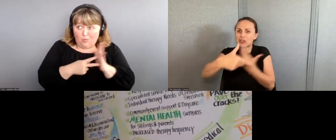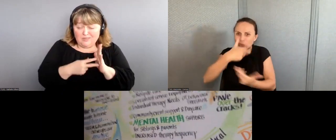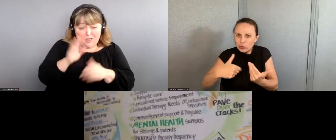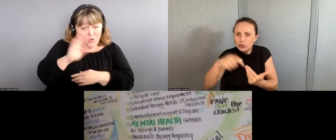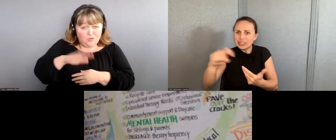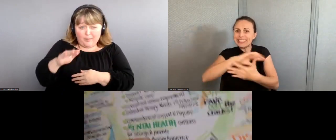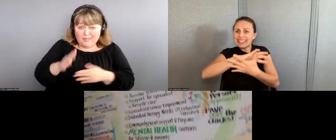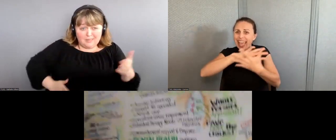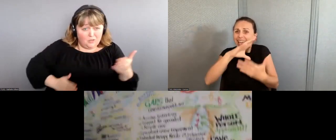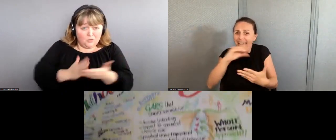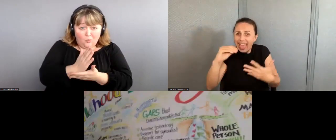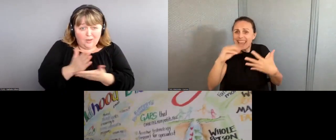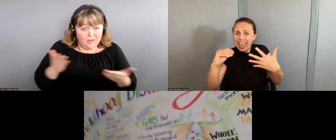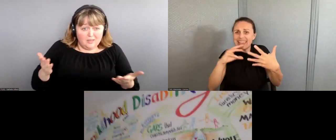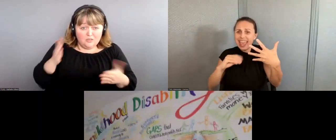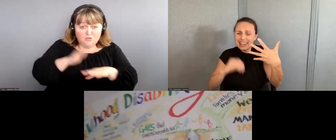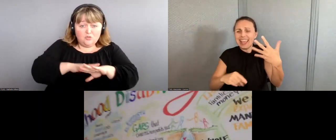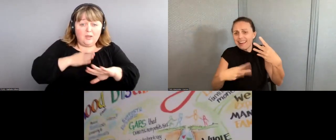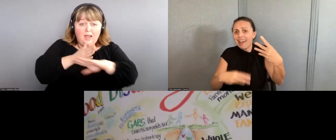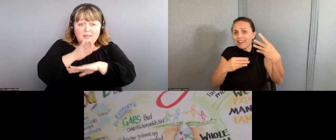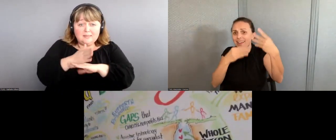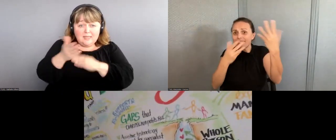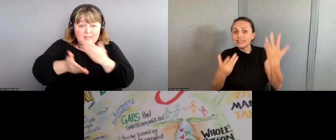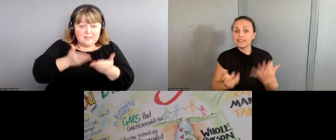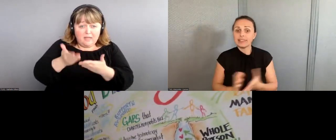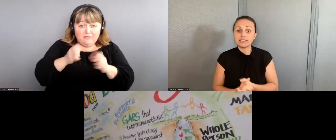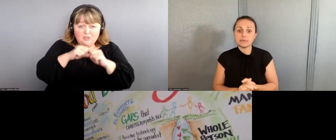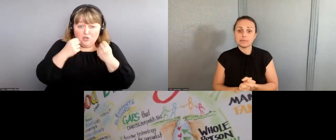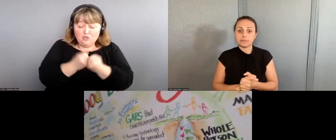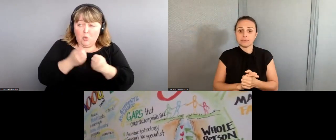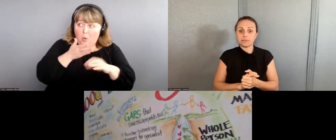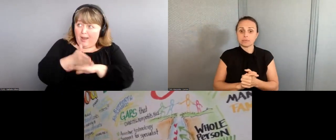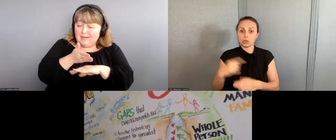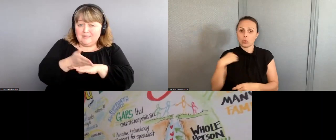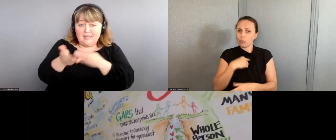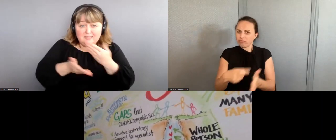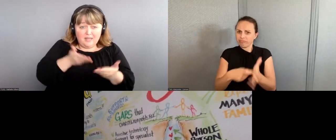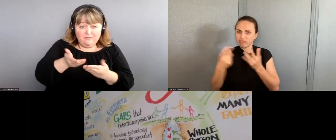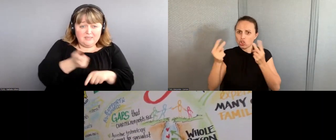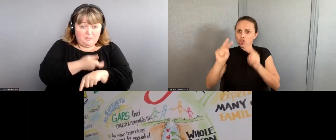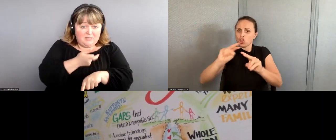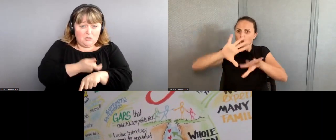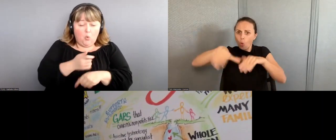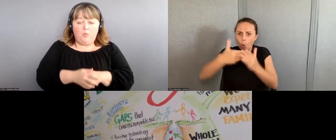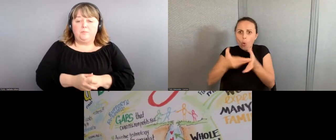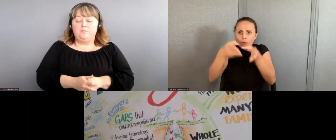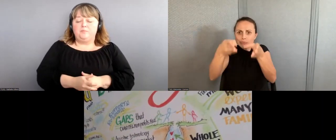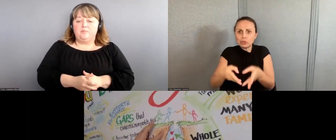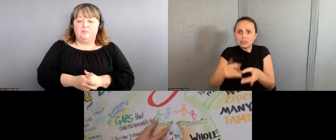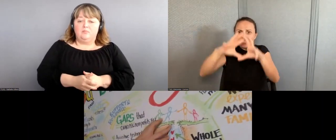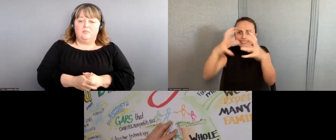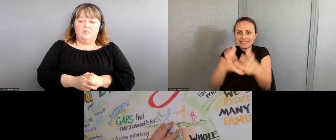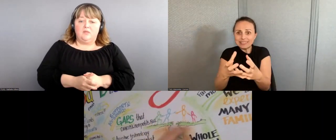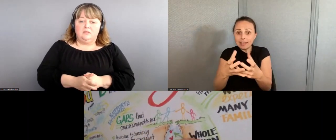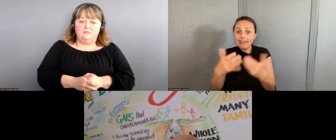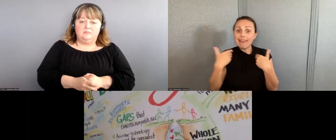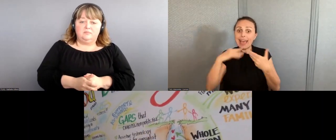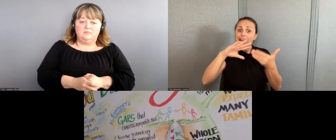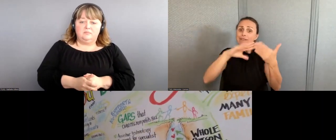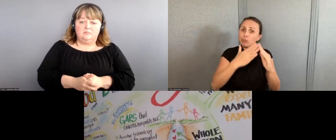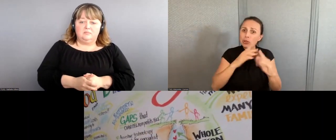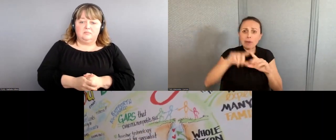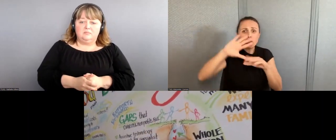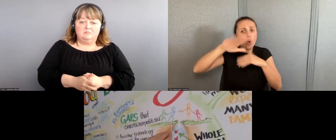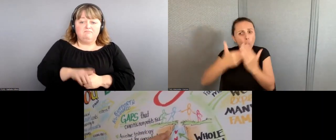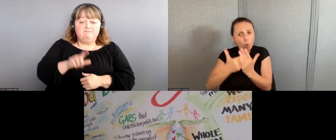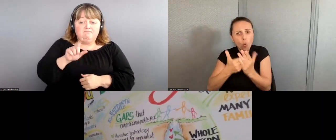So and that, we need to look at the whole person. We have community here, but a whole person